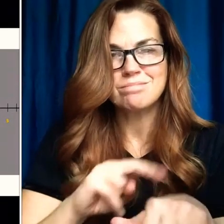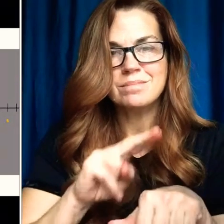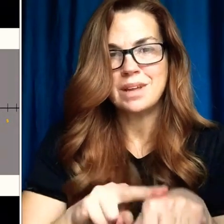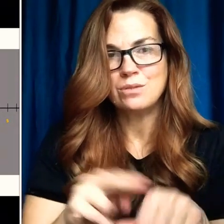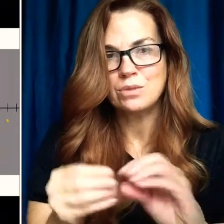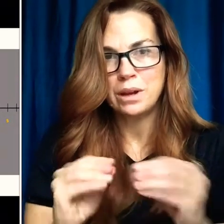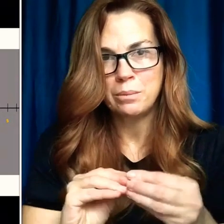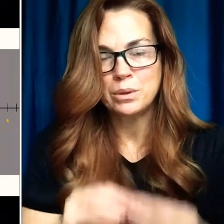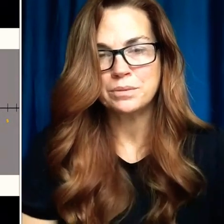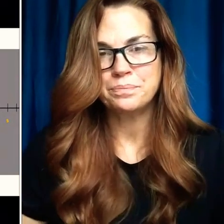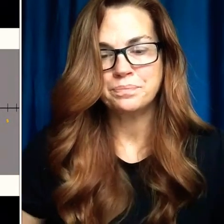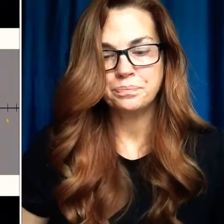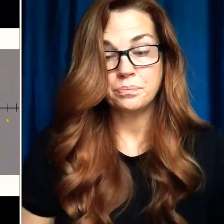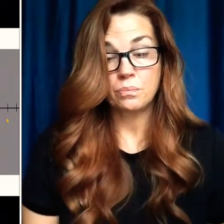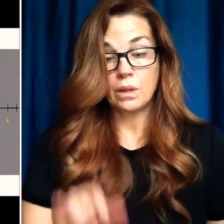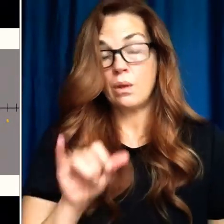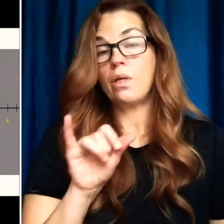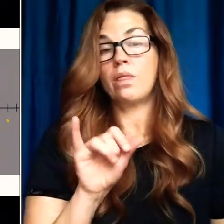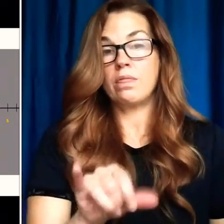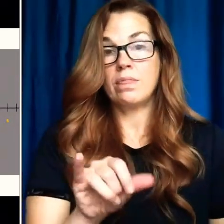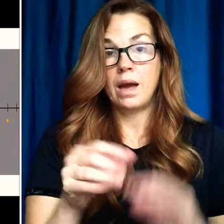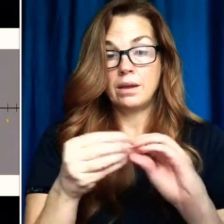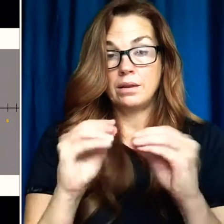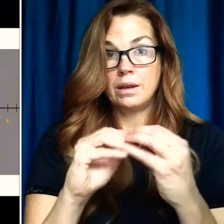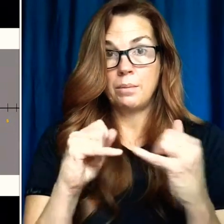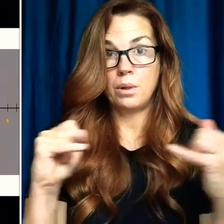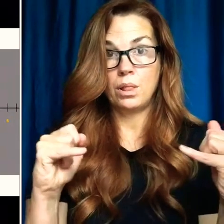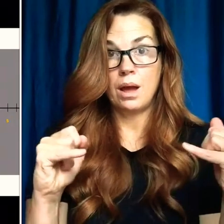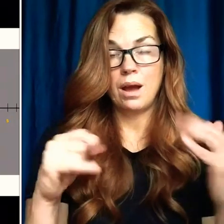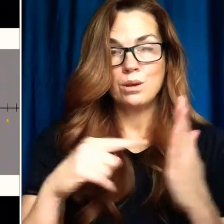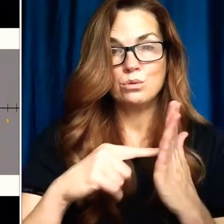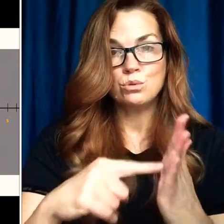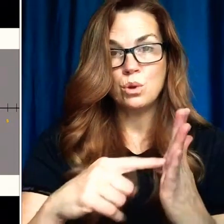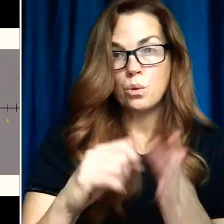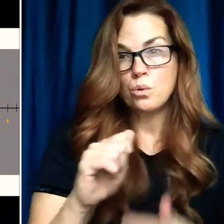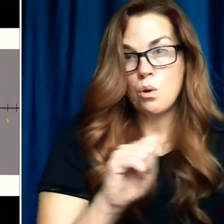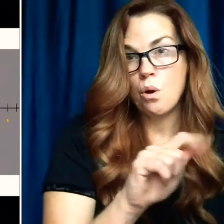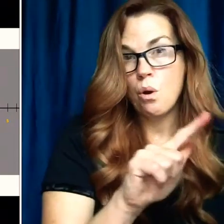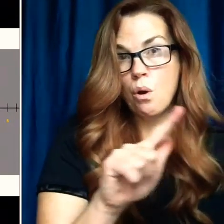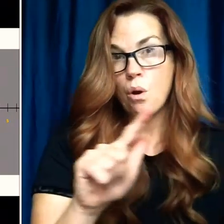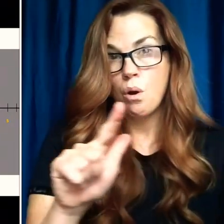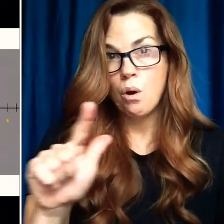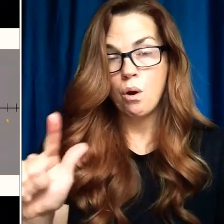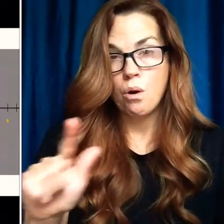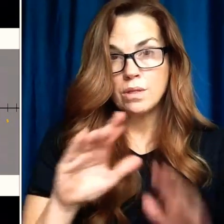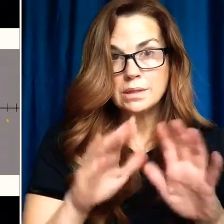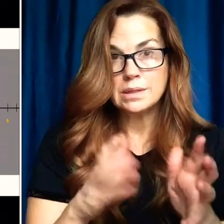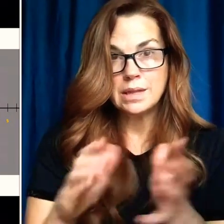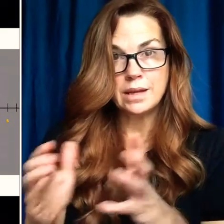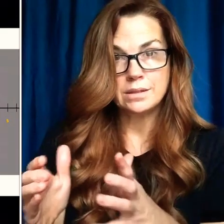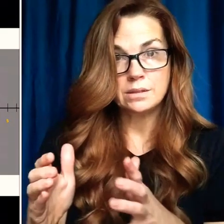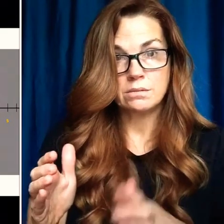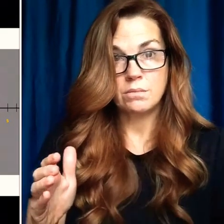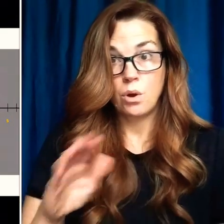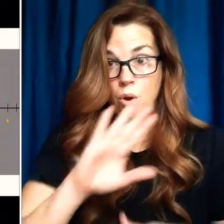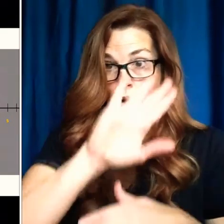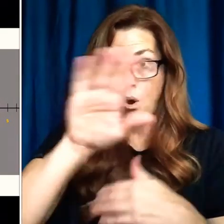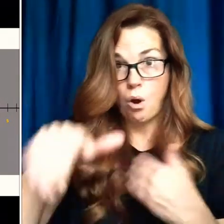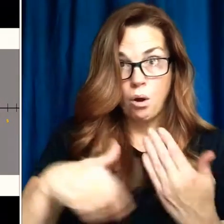a rational number because rational numbers include natural numbers, whole numbers,